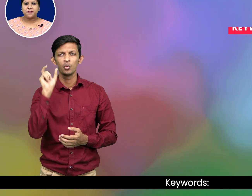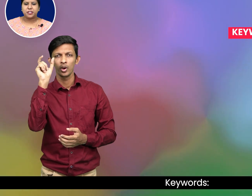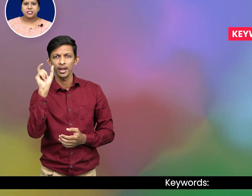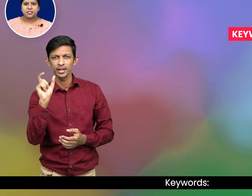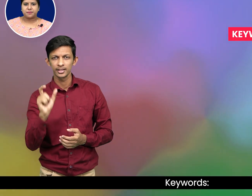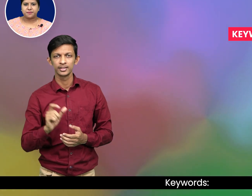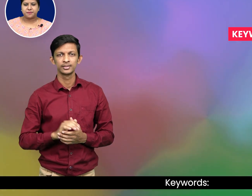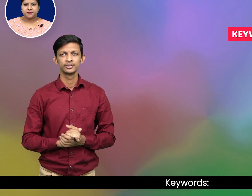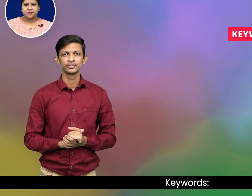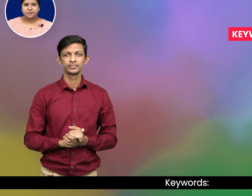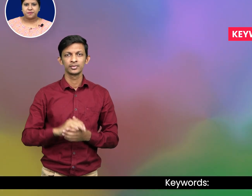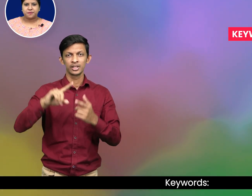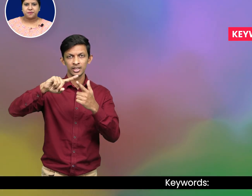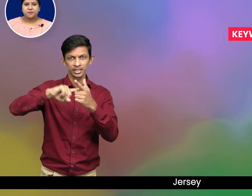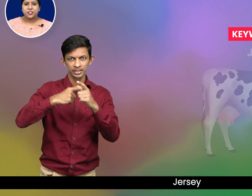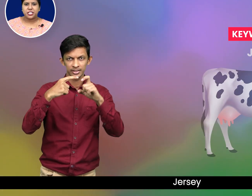Keywords: